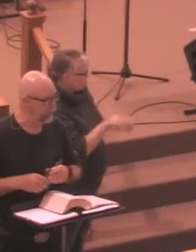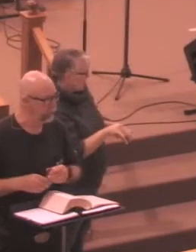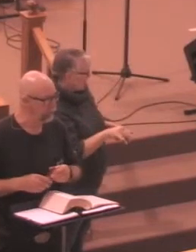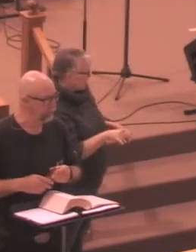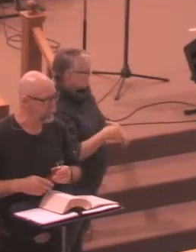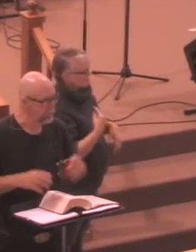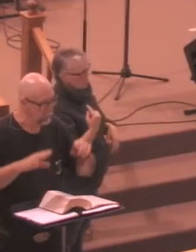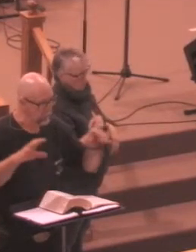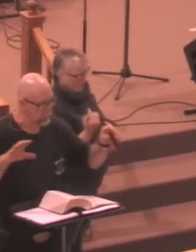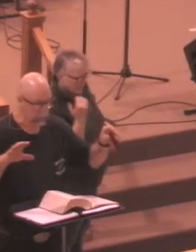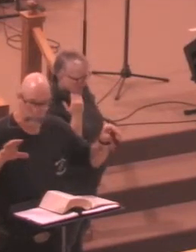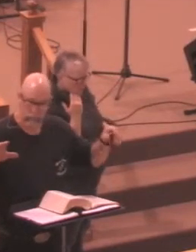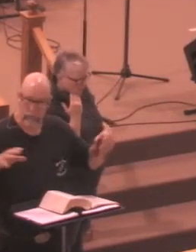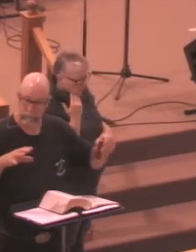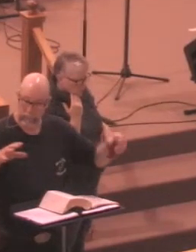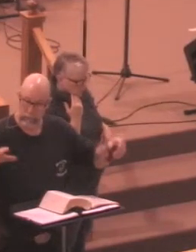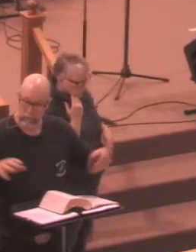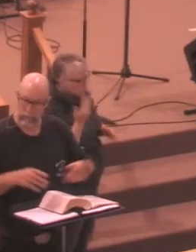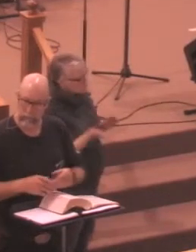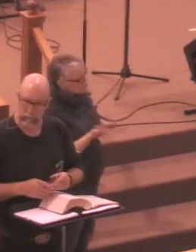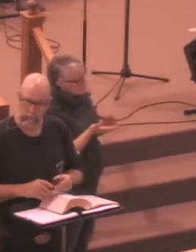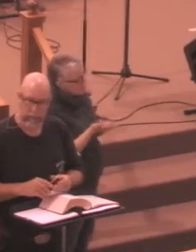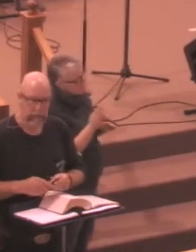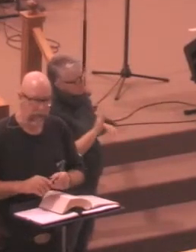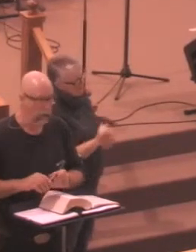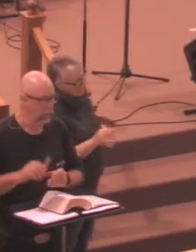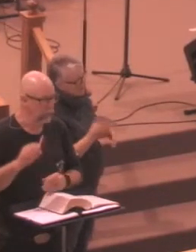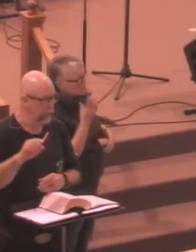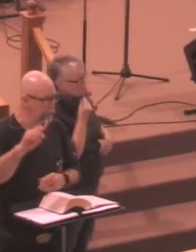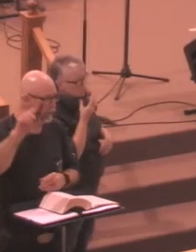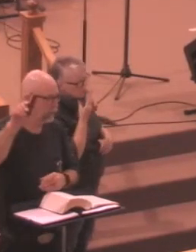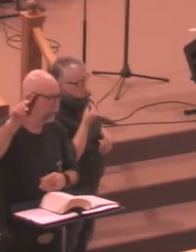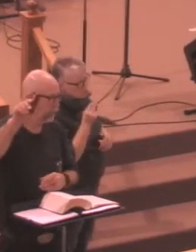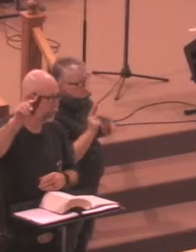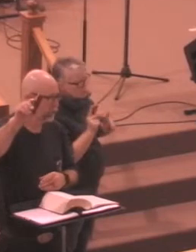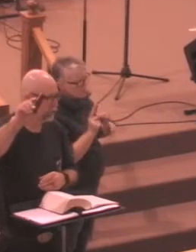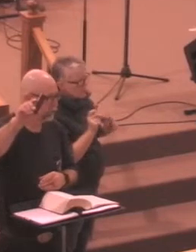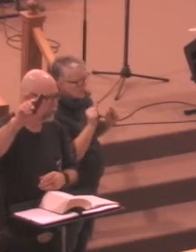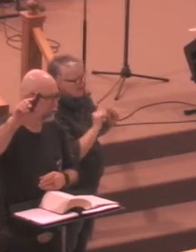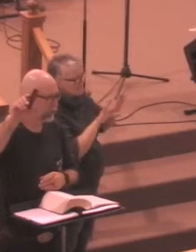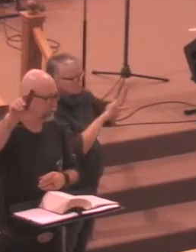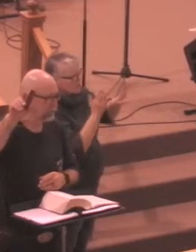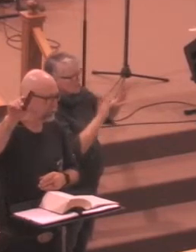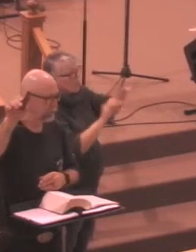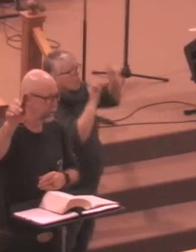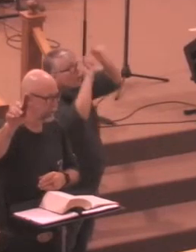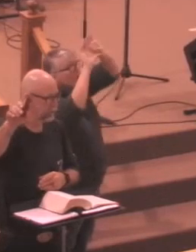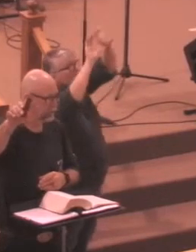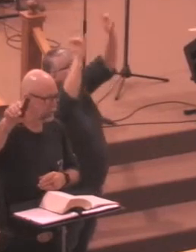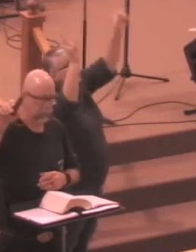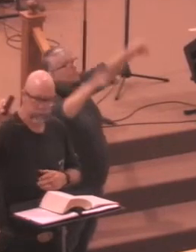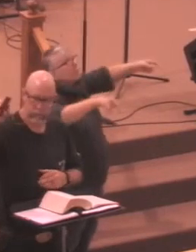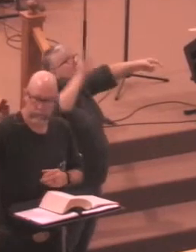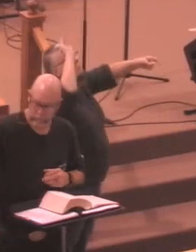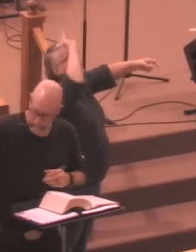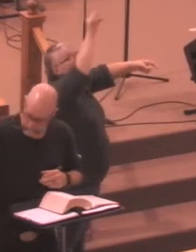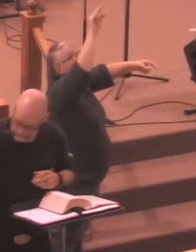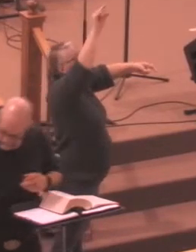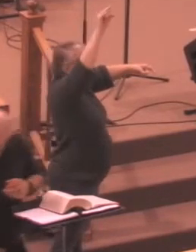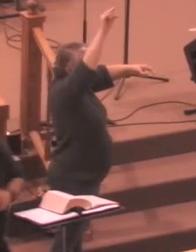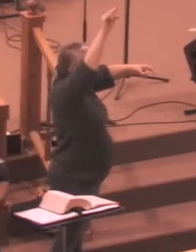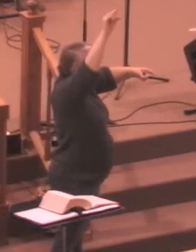one that I know of that's run by Jewish people. Over every door going into your motel room is one of these on the doorpost.